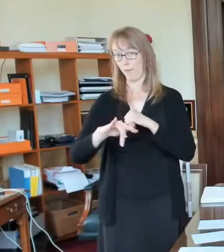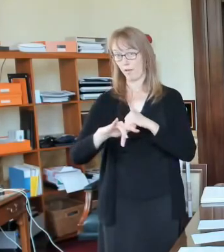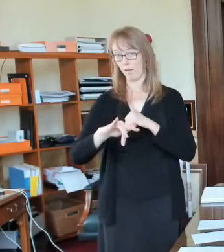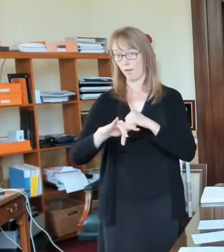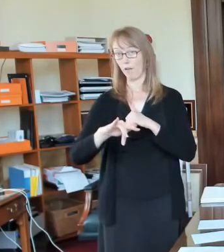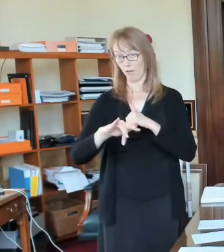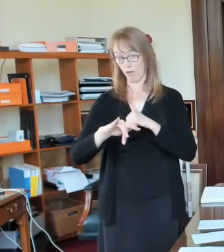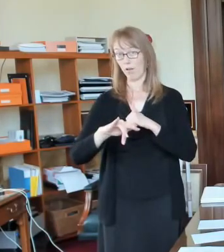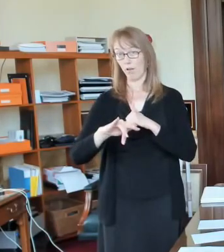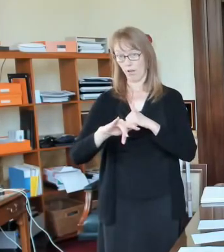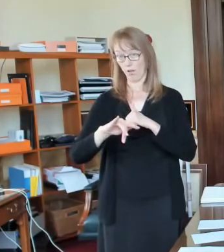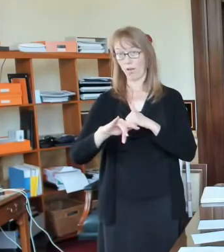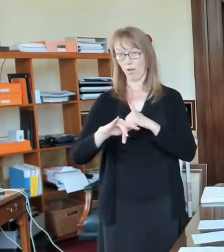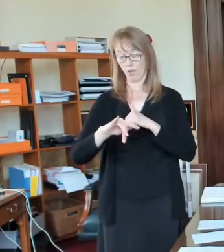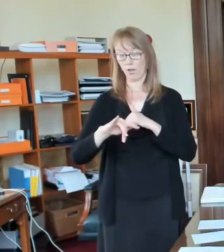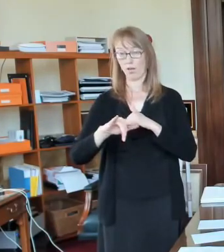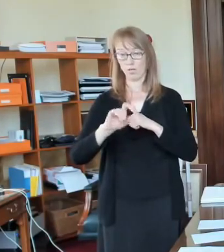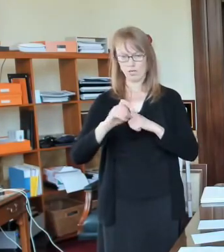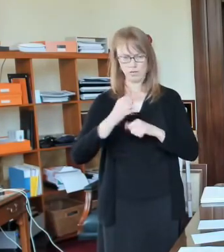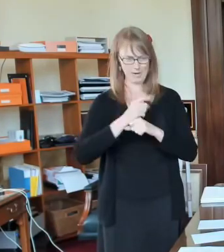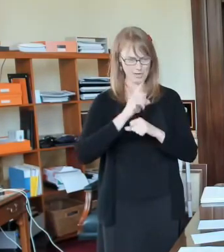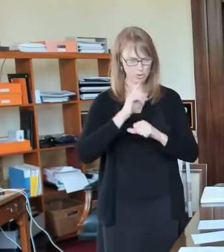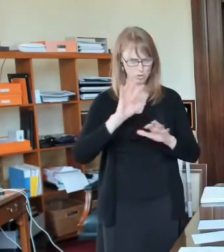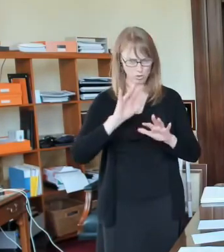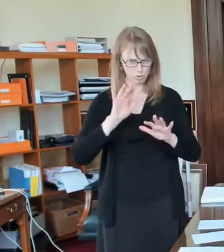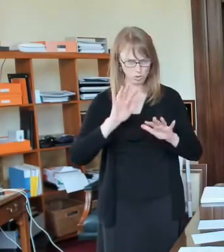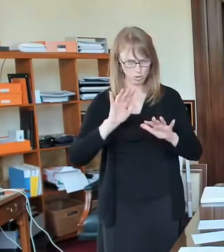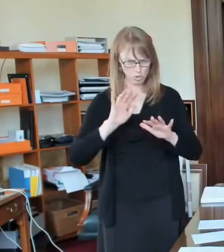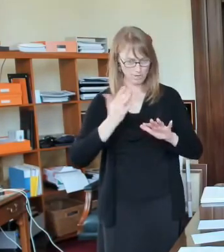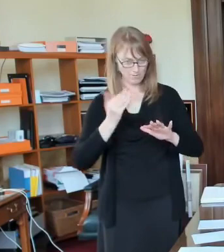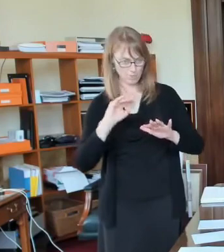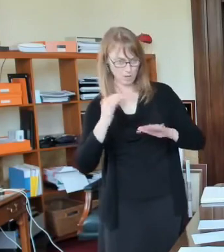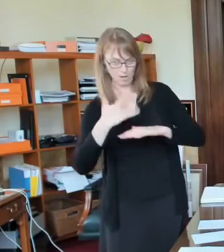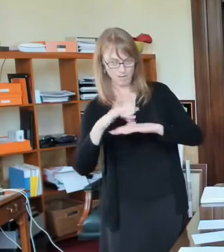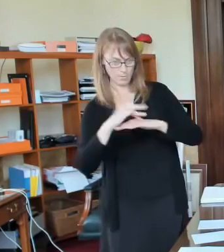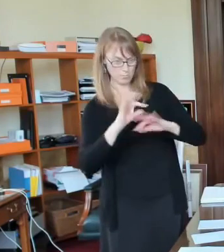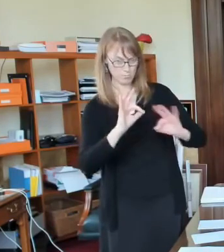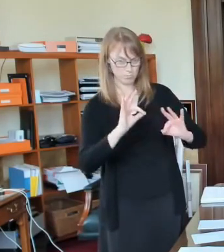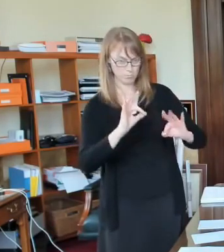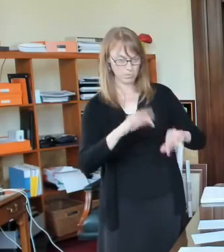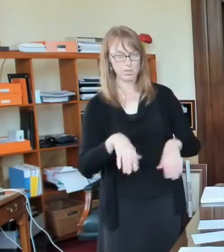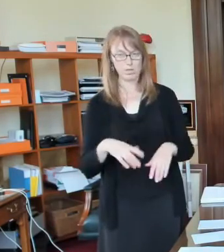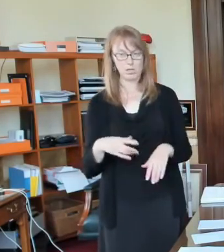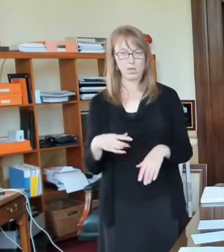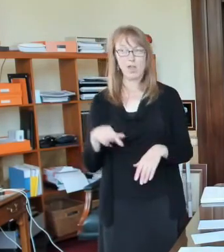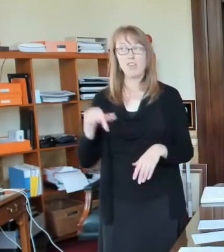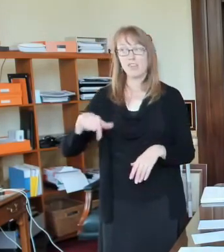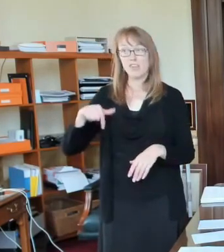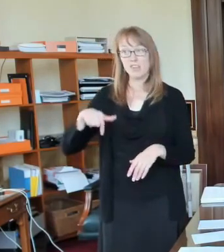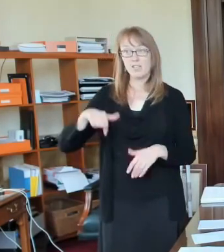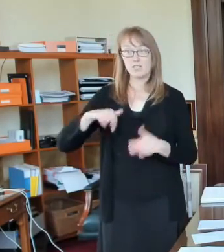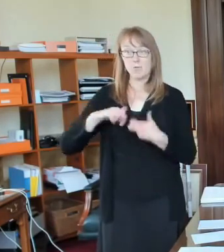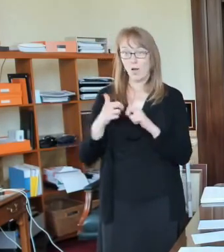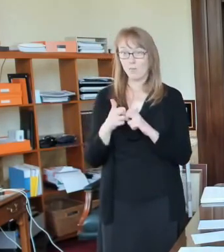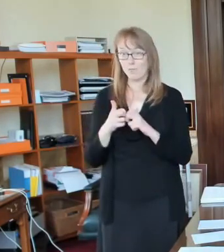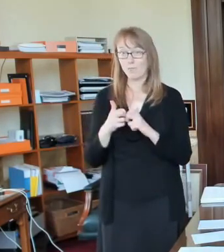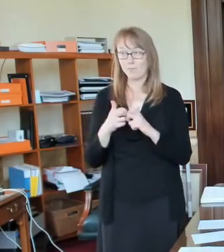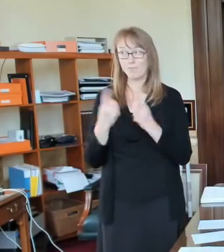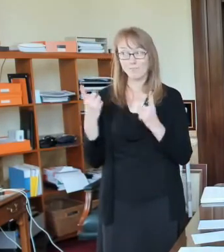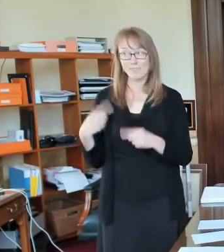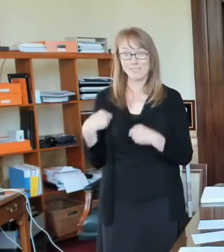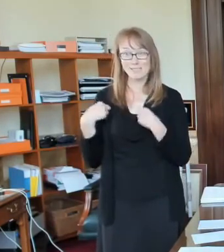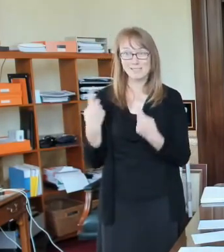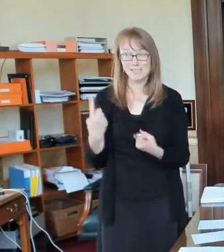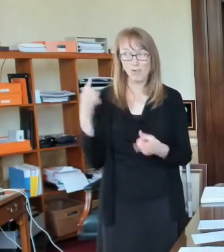so it's a complex situation that we have been working on, frankly, for 3 years. That's the reason we're in a